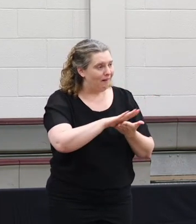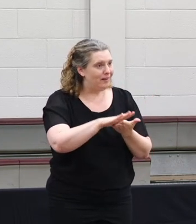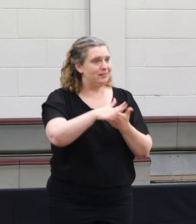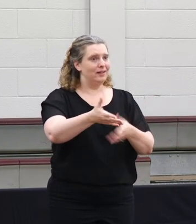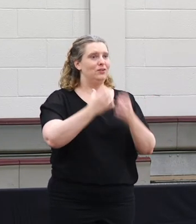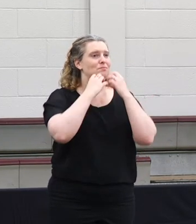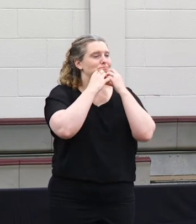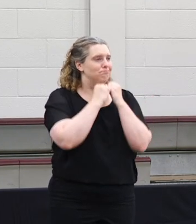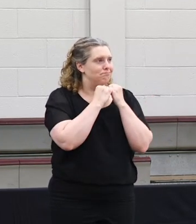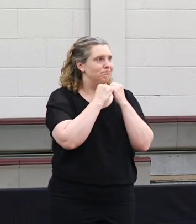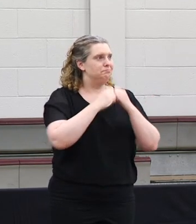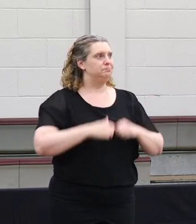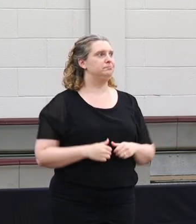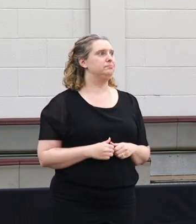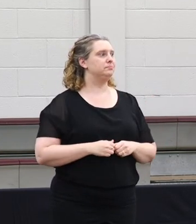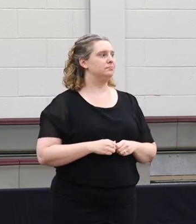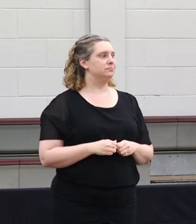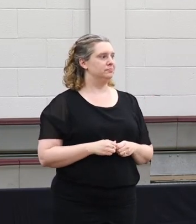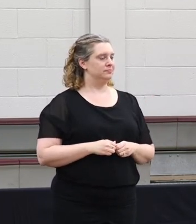compassion.